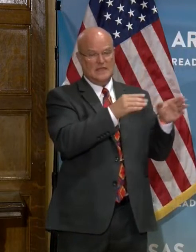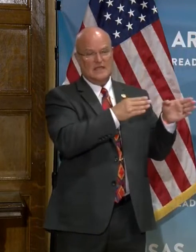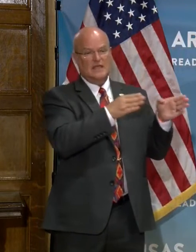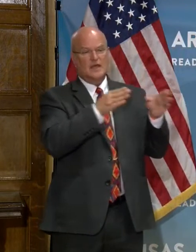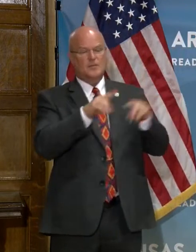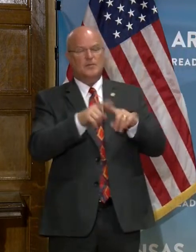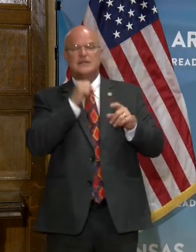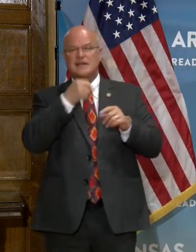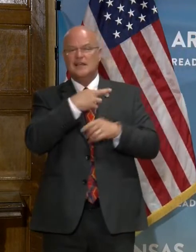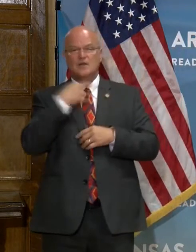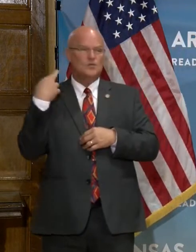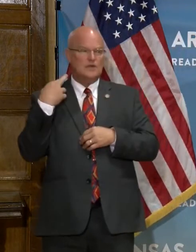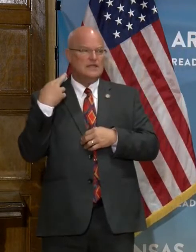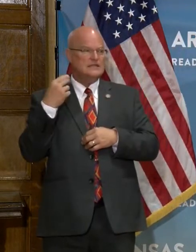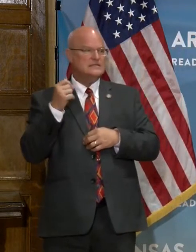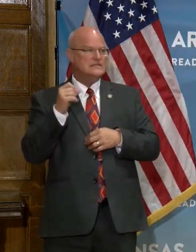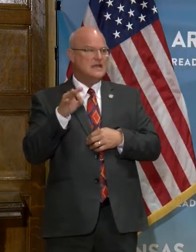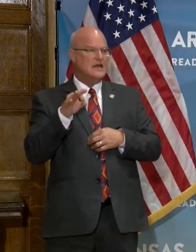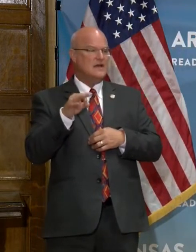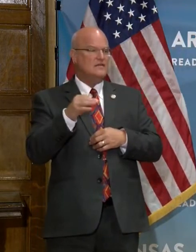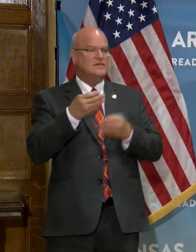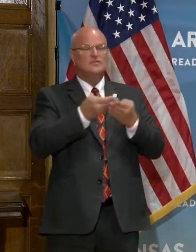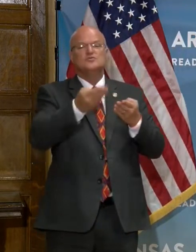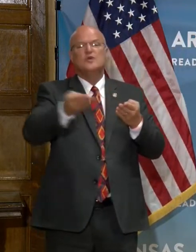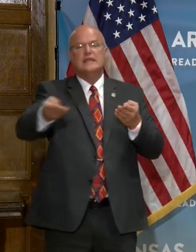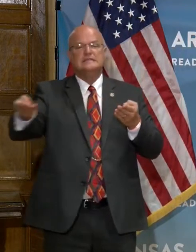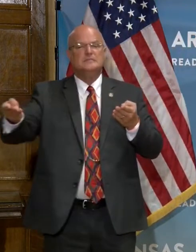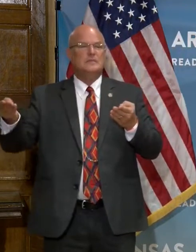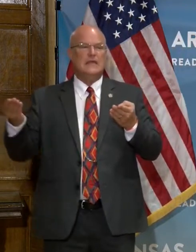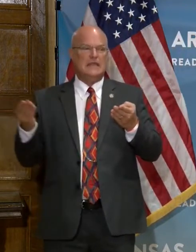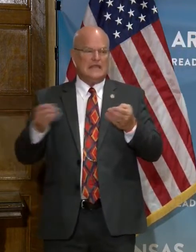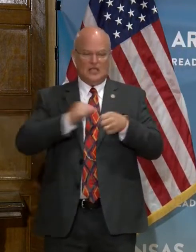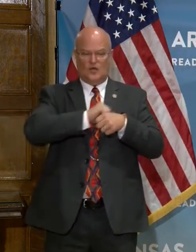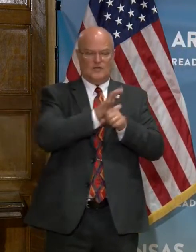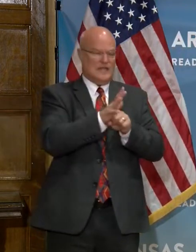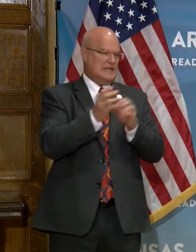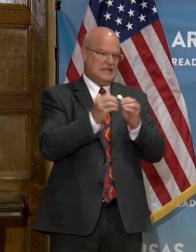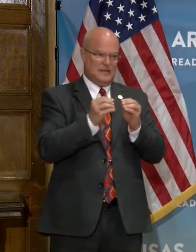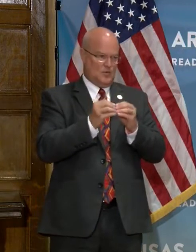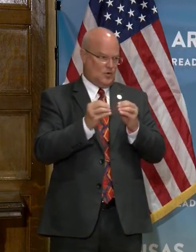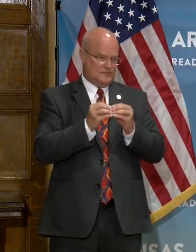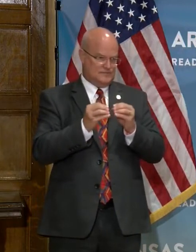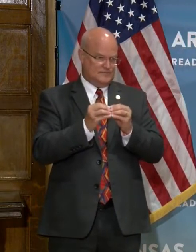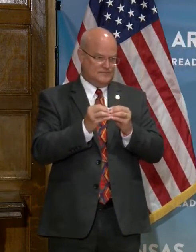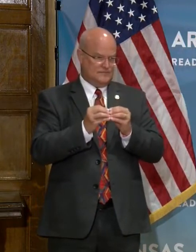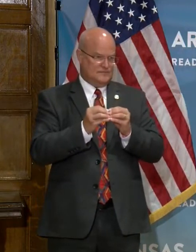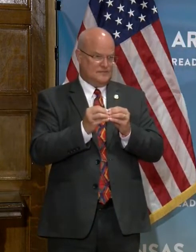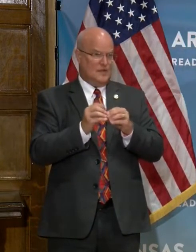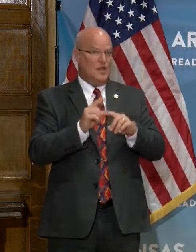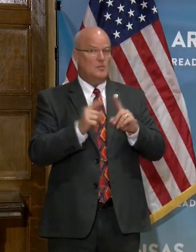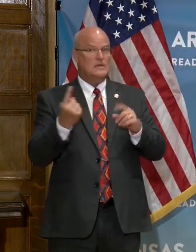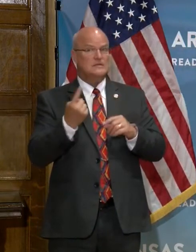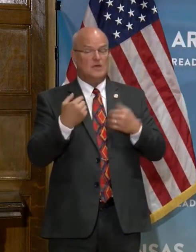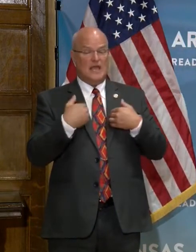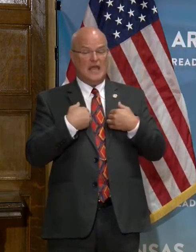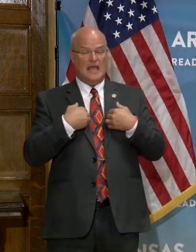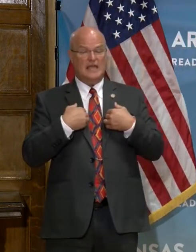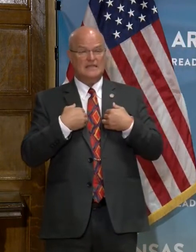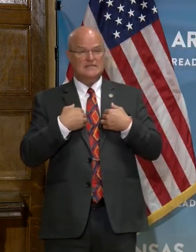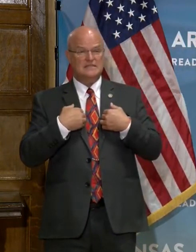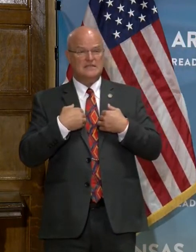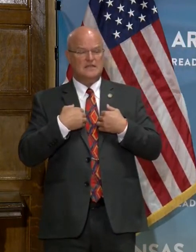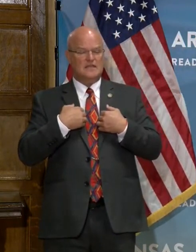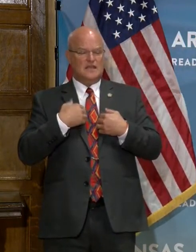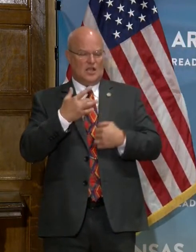that he's not at risk of transmitting COVID-19 to someone else. But someone who has a neurologic